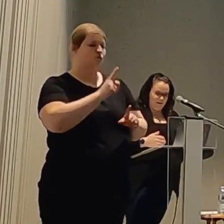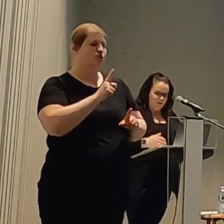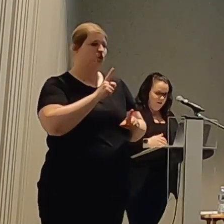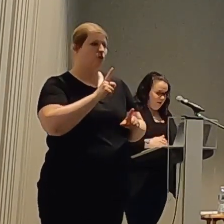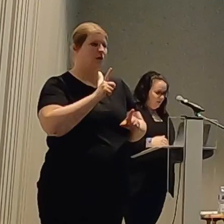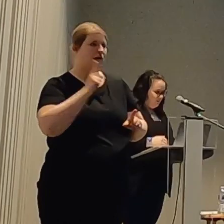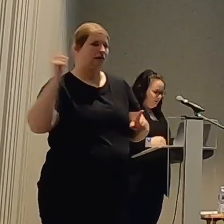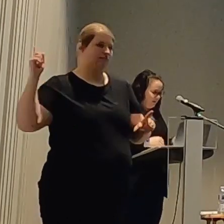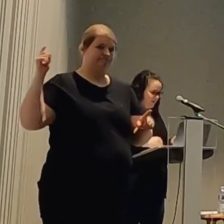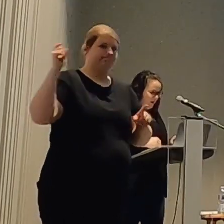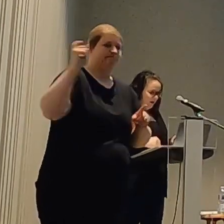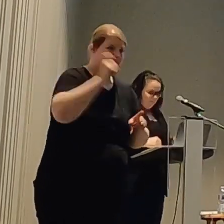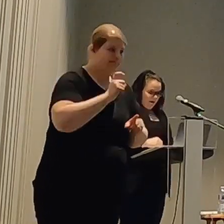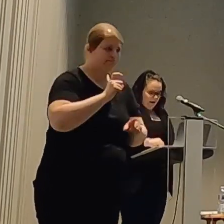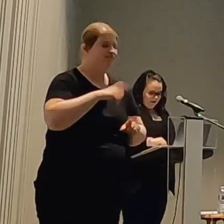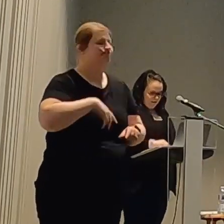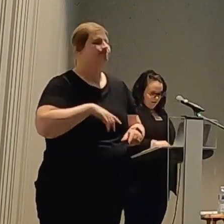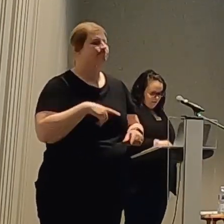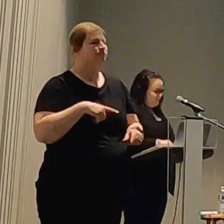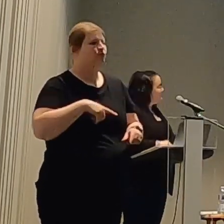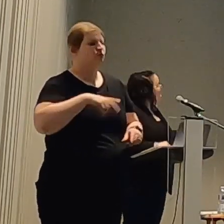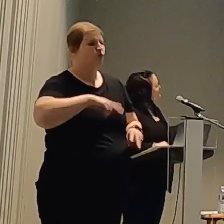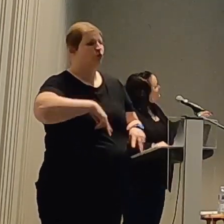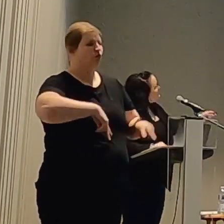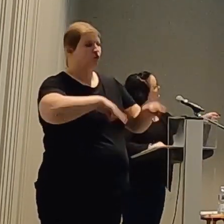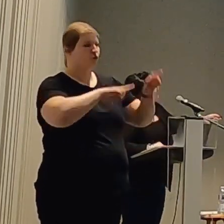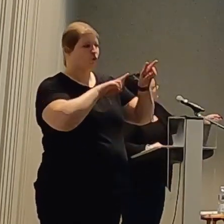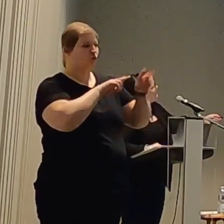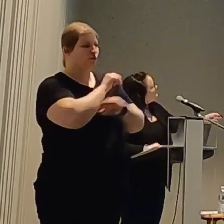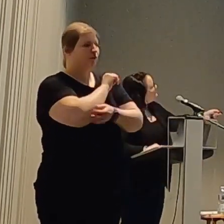the scene, looking up at this